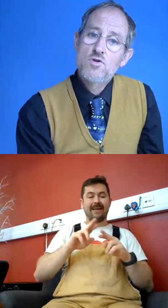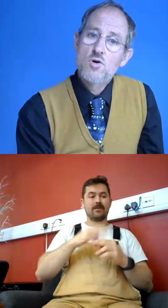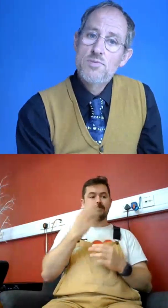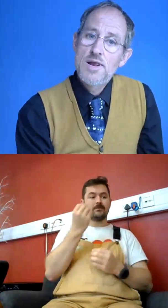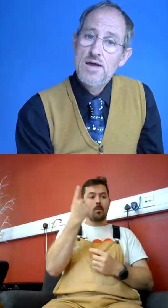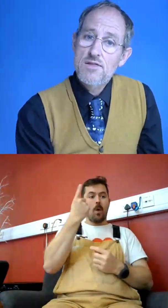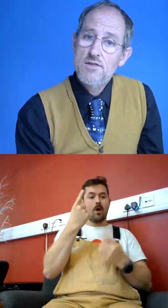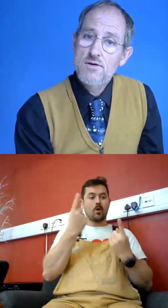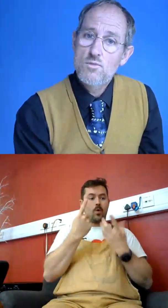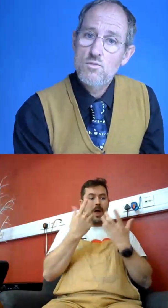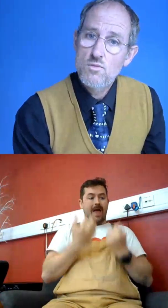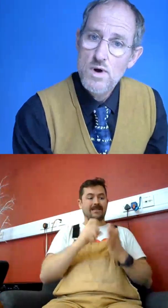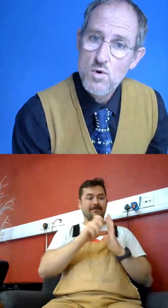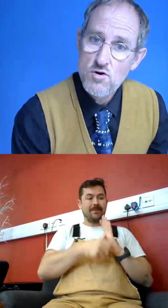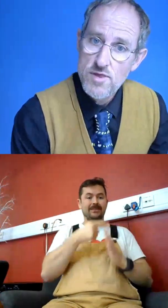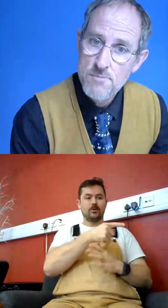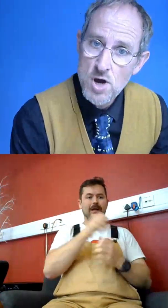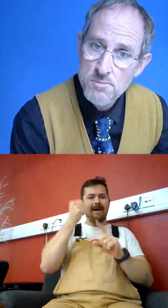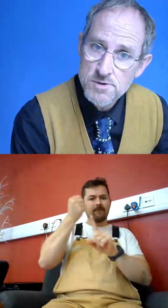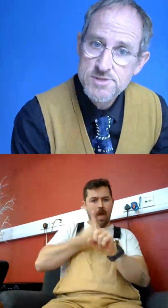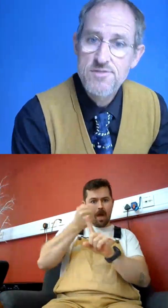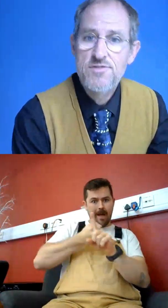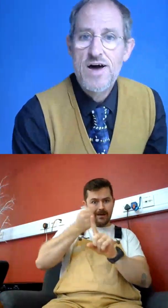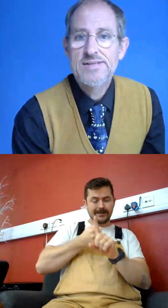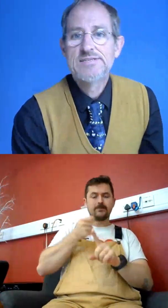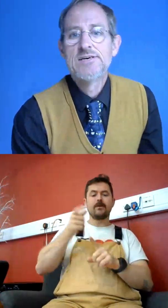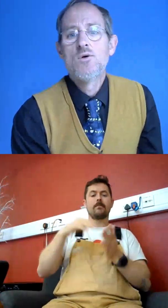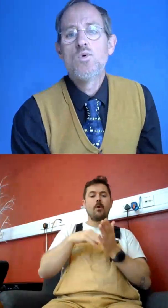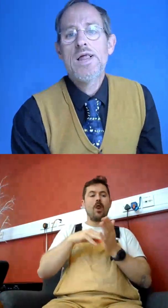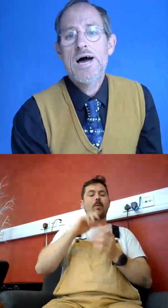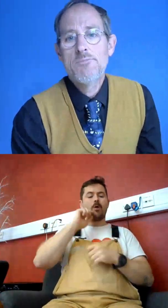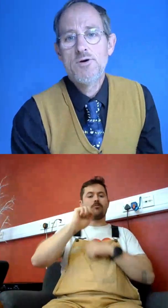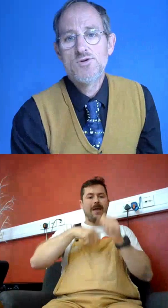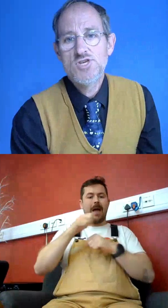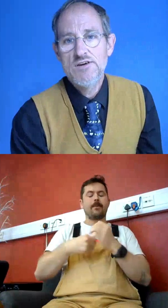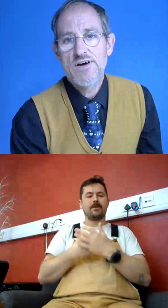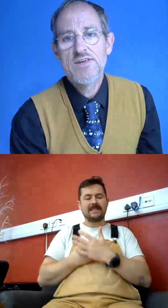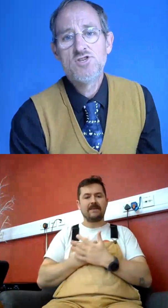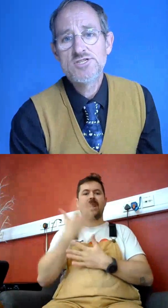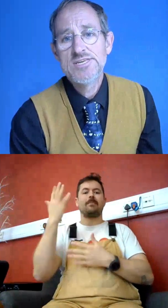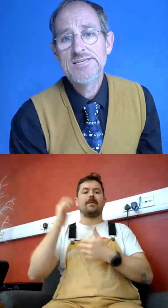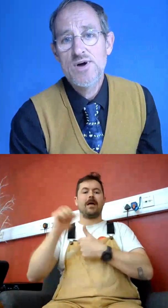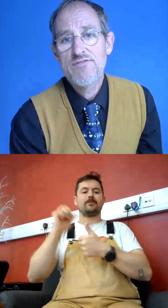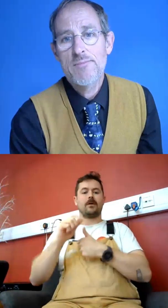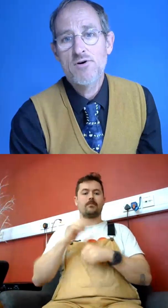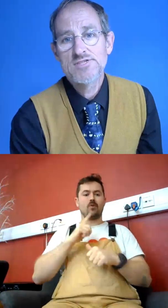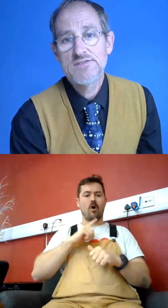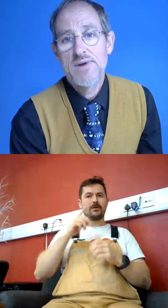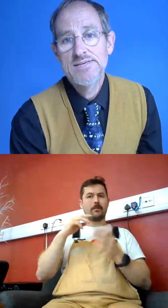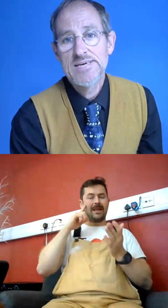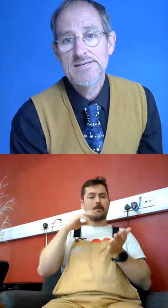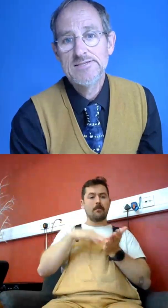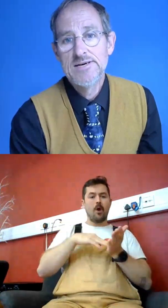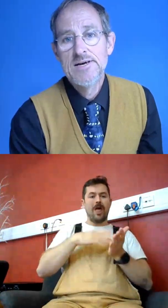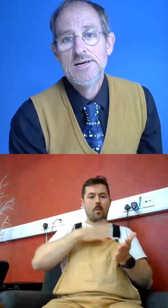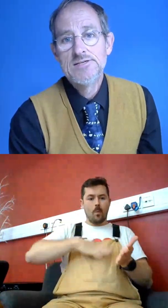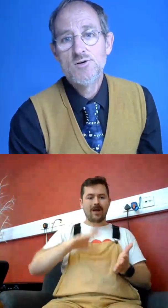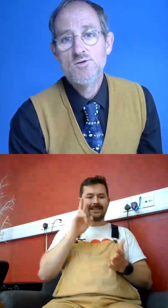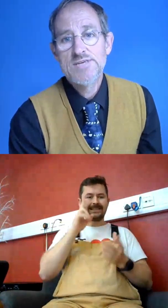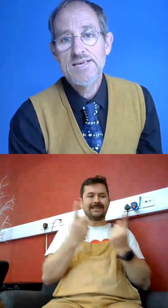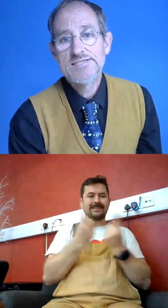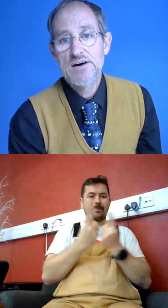very good company like where we are at the moment, that will help you achieve. And you just need to have that positive